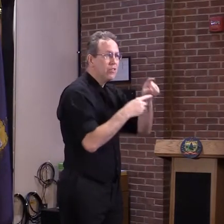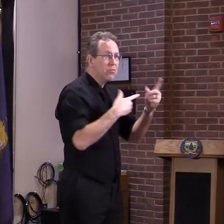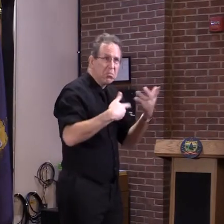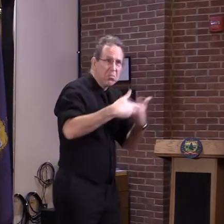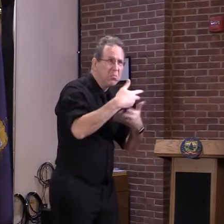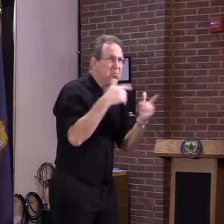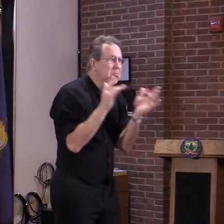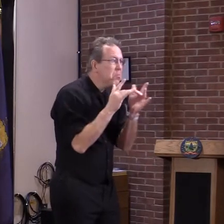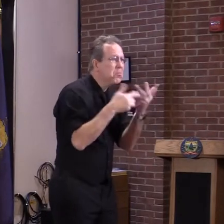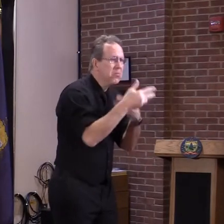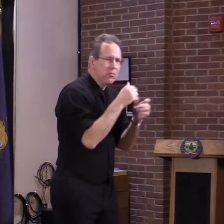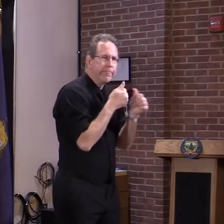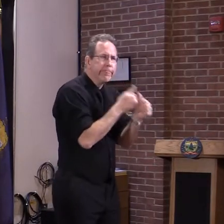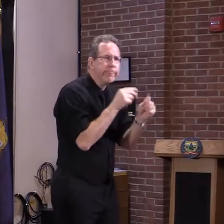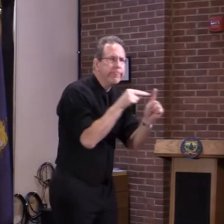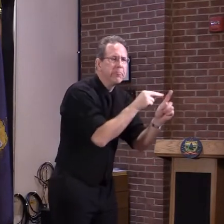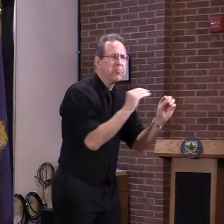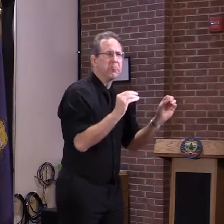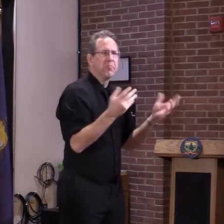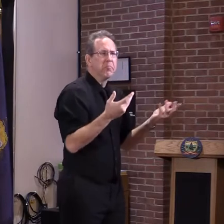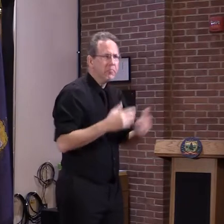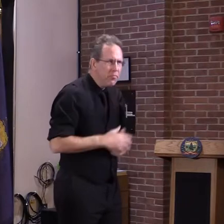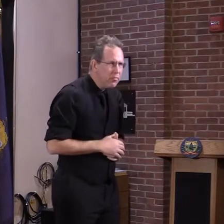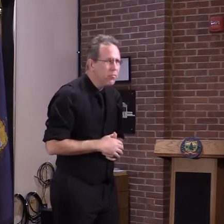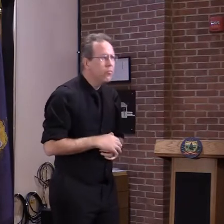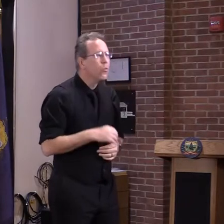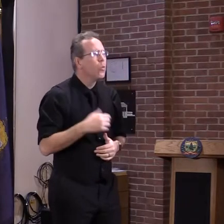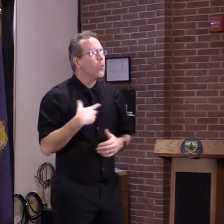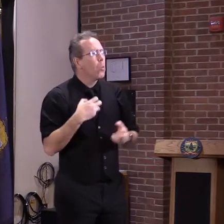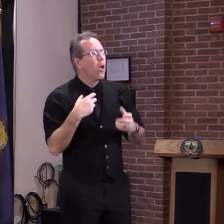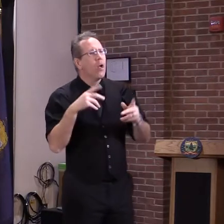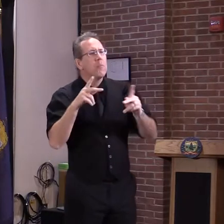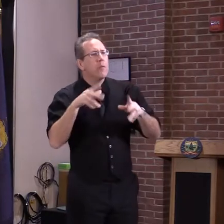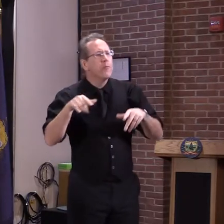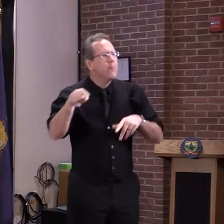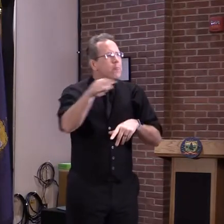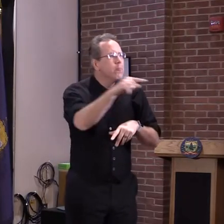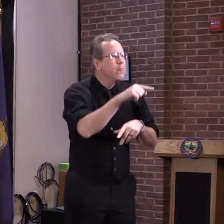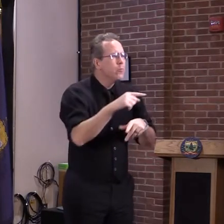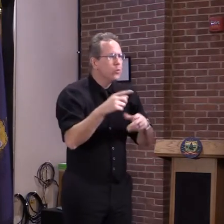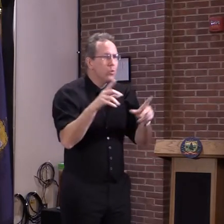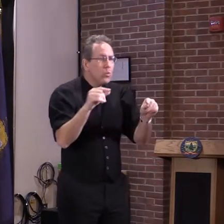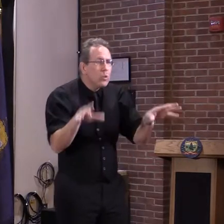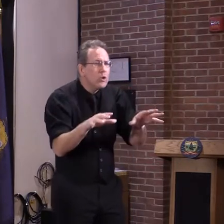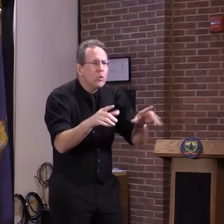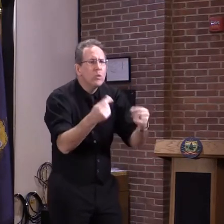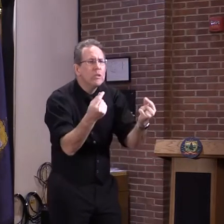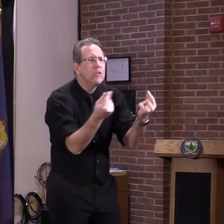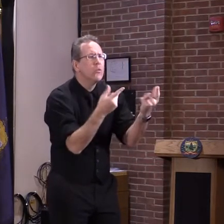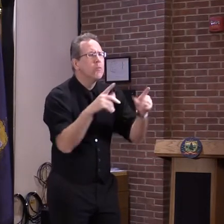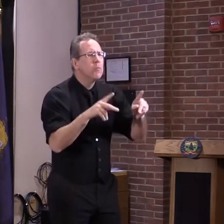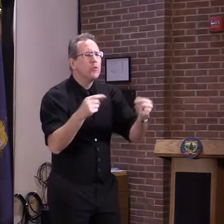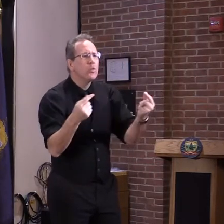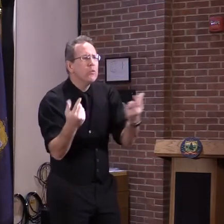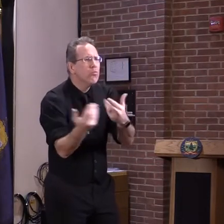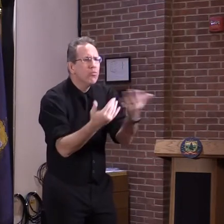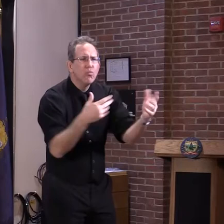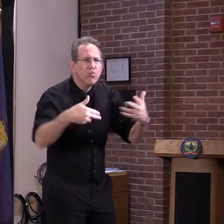way that we would like the population to continue to evolve, and this will be possible in an era of